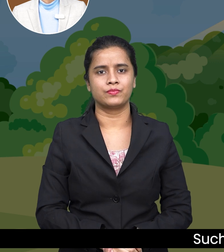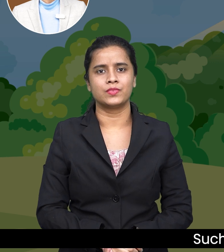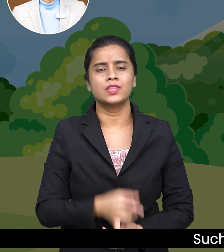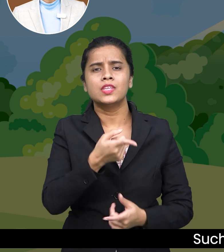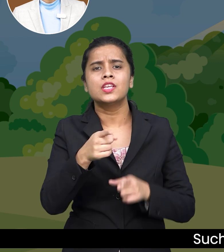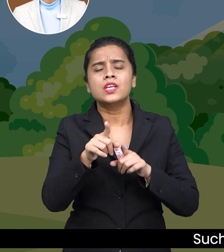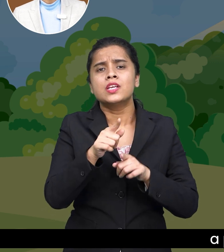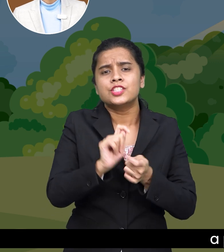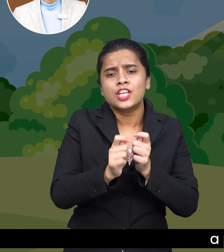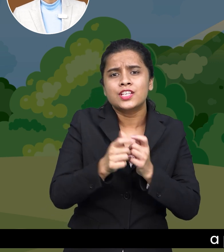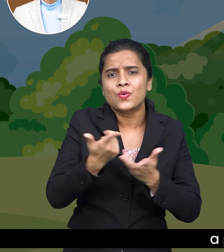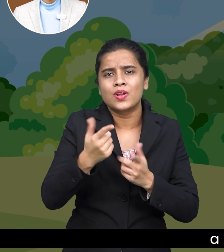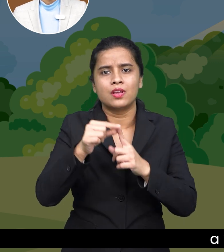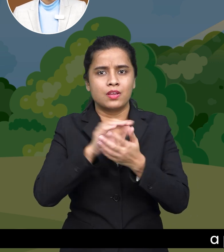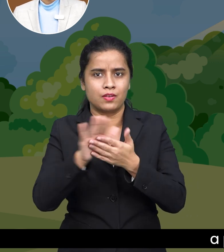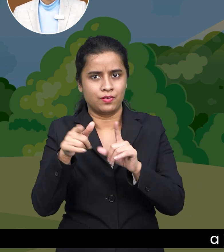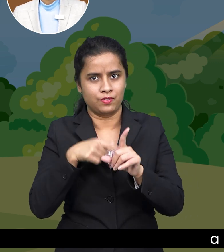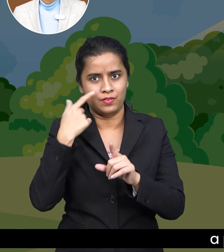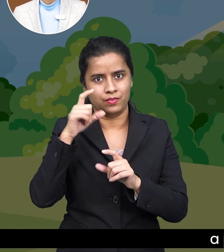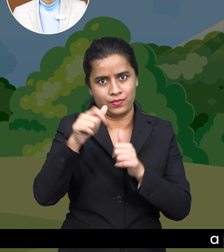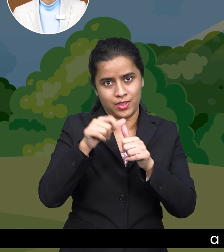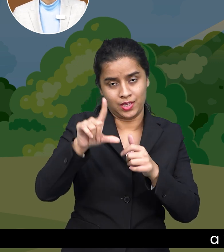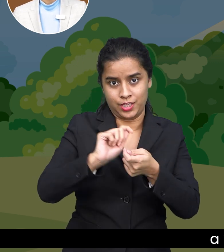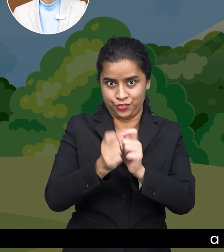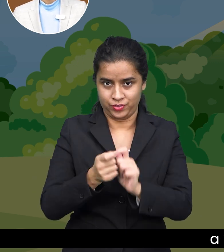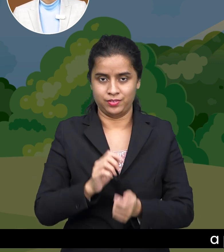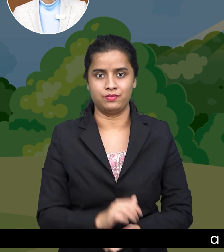Such a change is called a physical change.